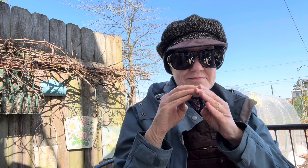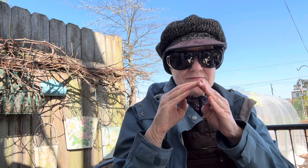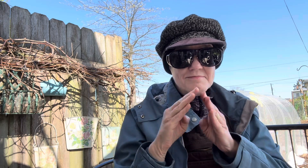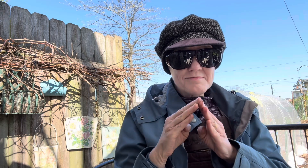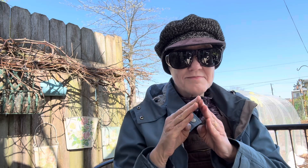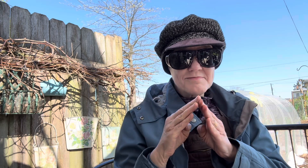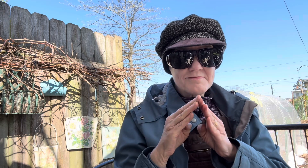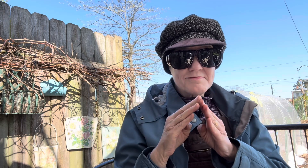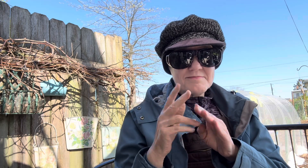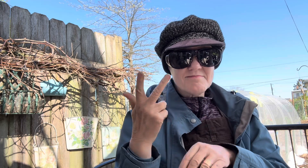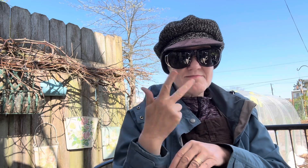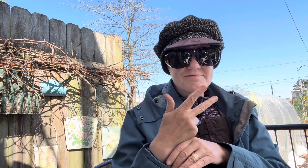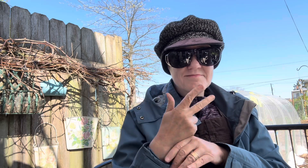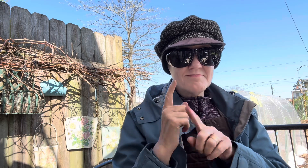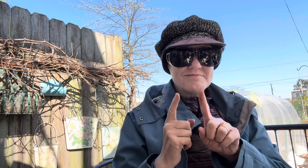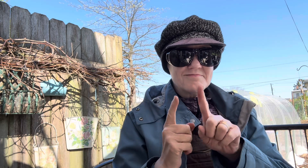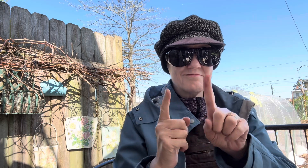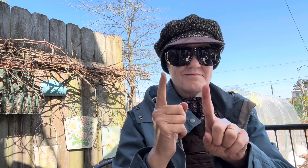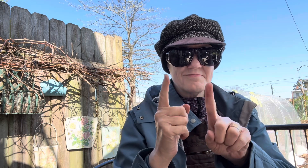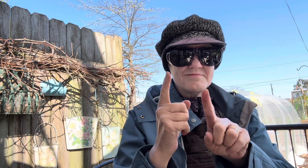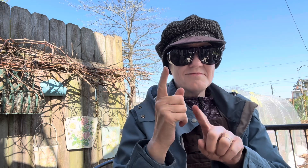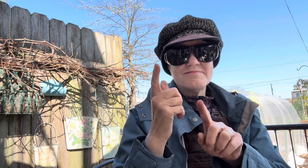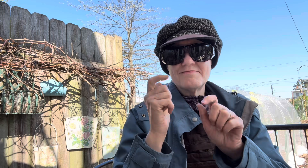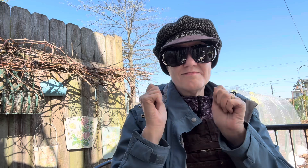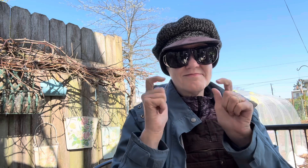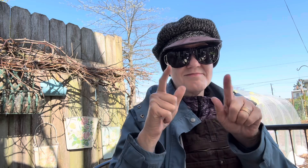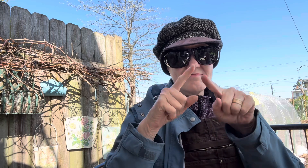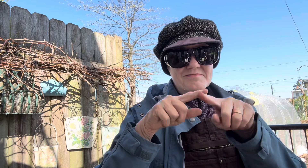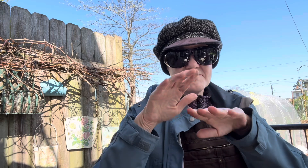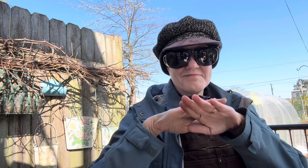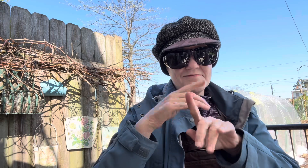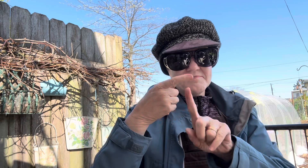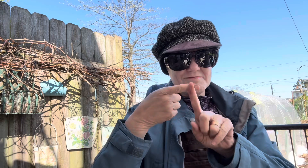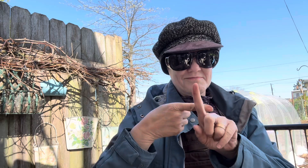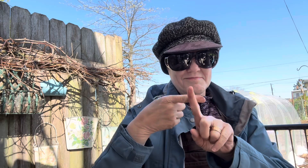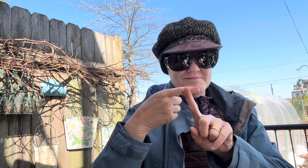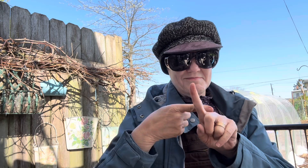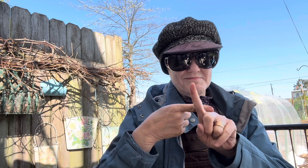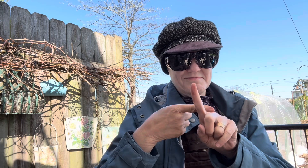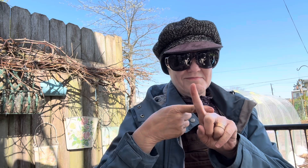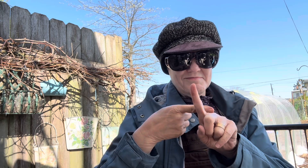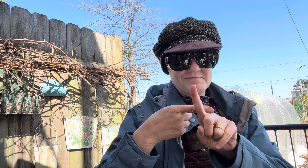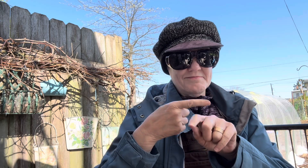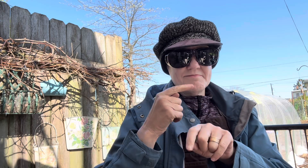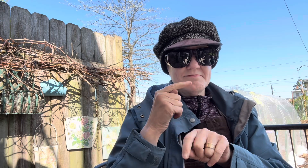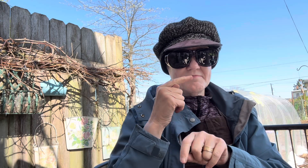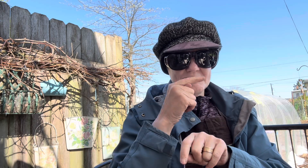they germinated in just 3 days. It really is all going to depend on the temperature.